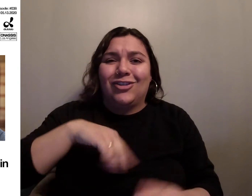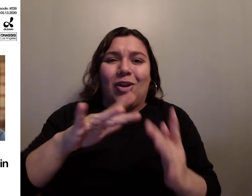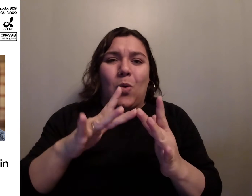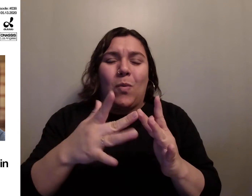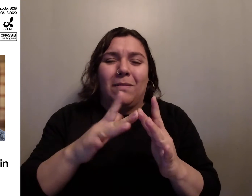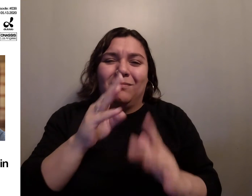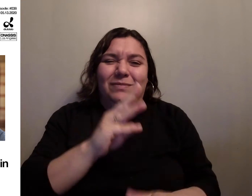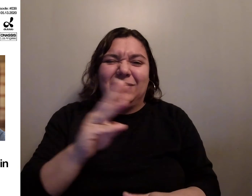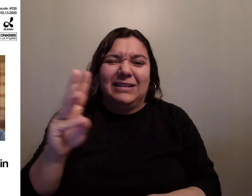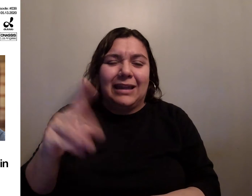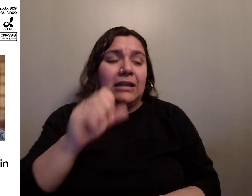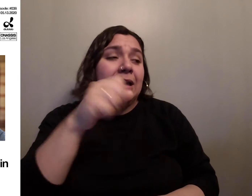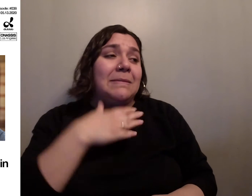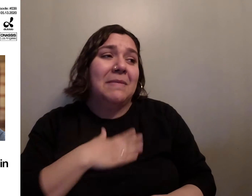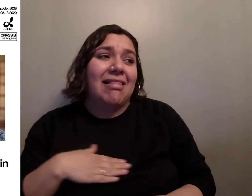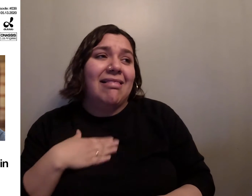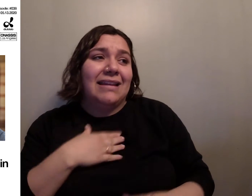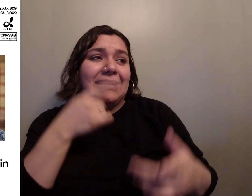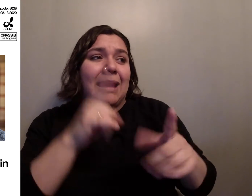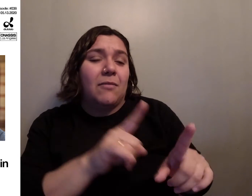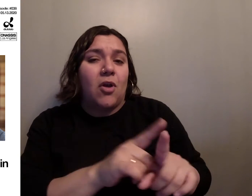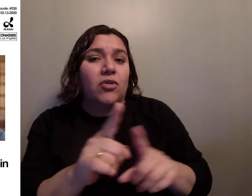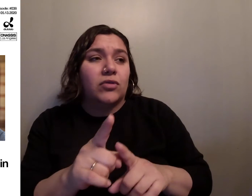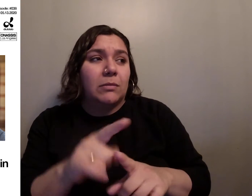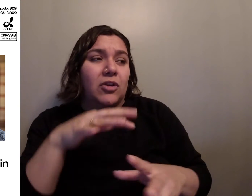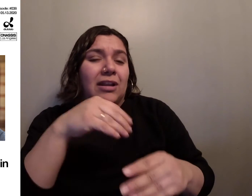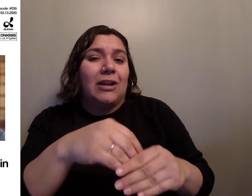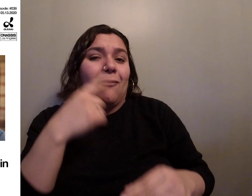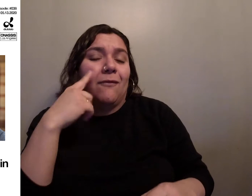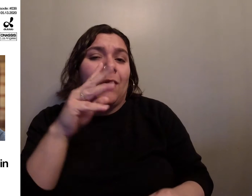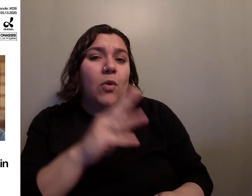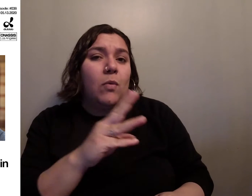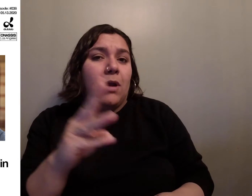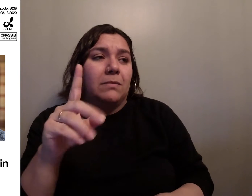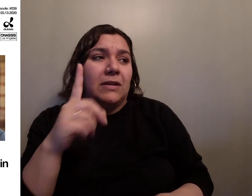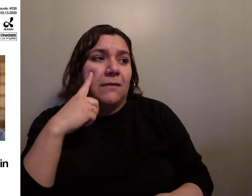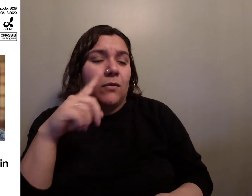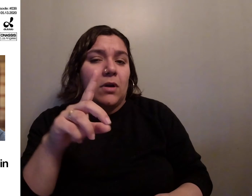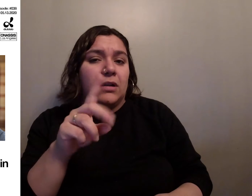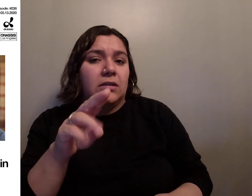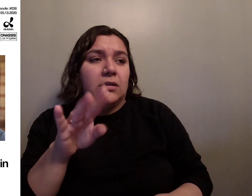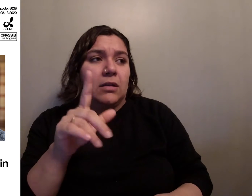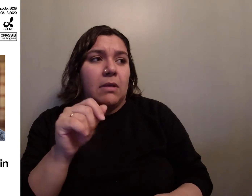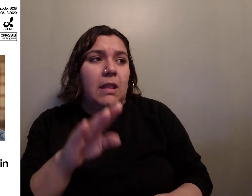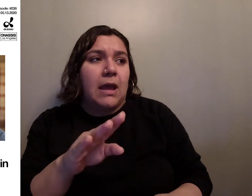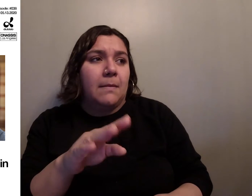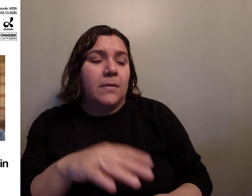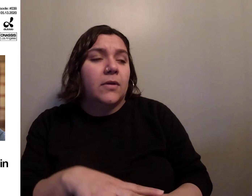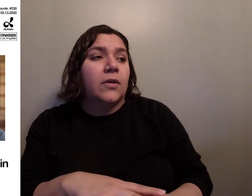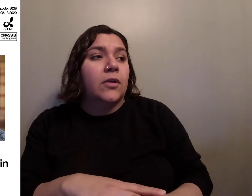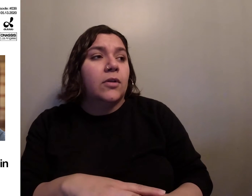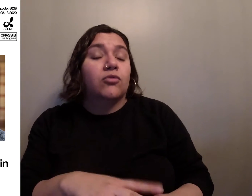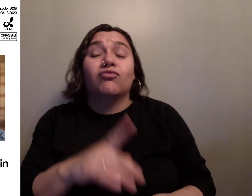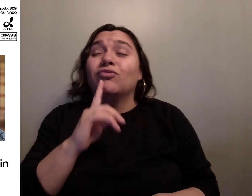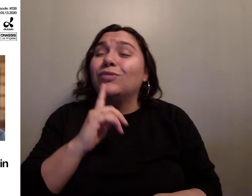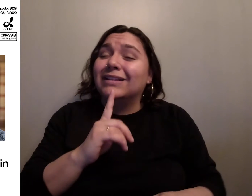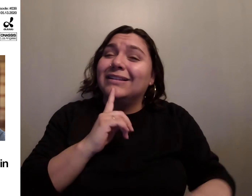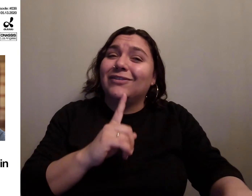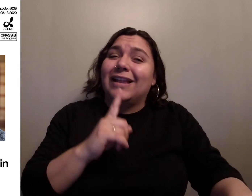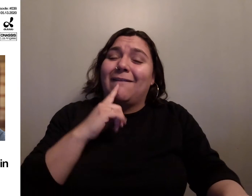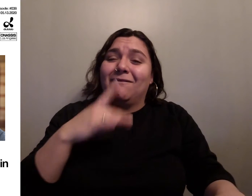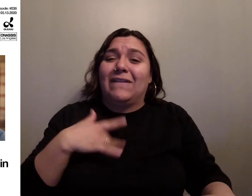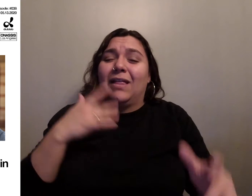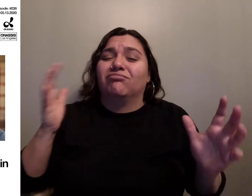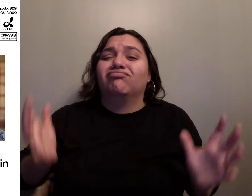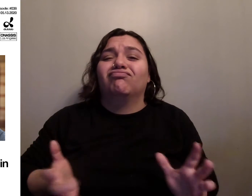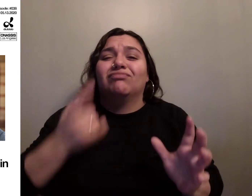sure. I can send you the link. It's on our website. Please and it's do. also Send it to me, because we'll also put it on the website of dublab.